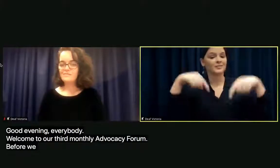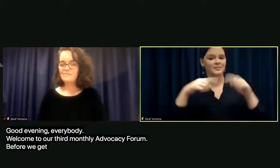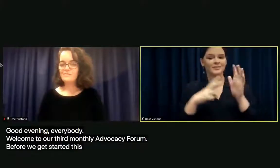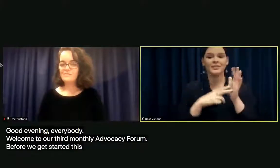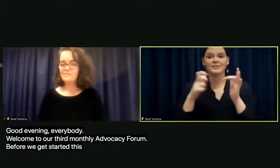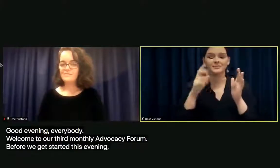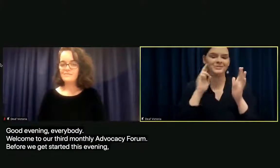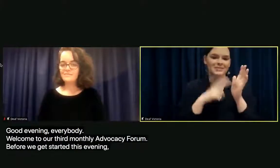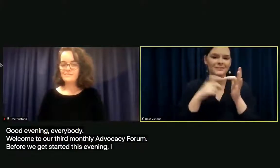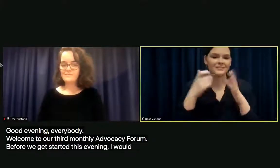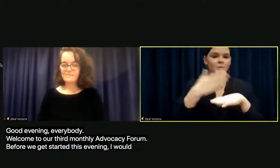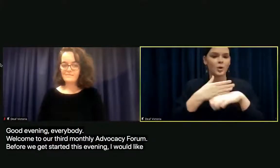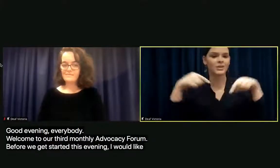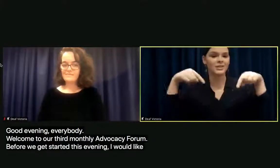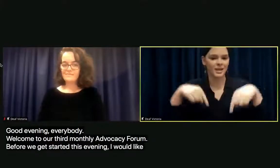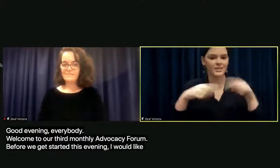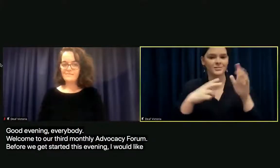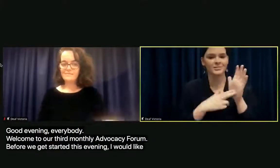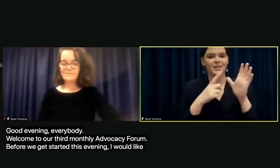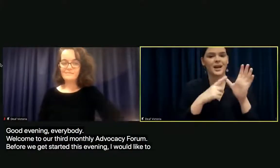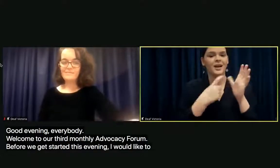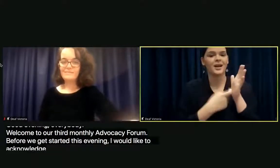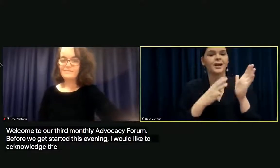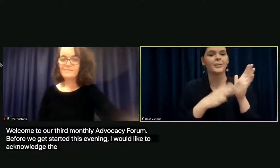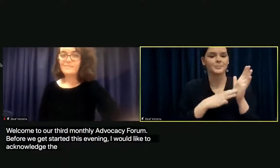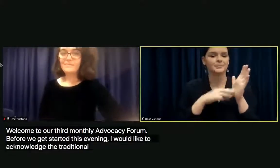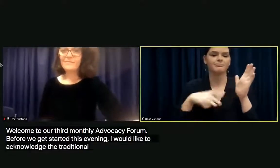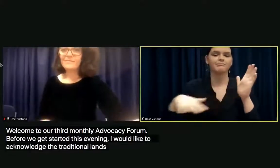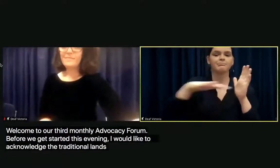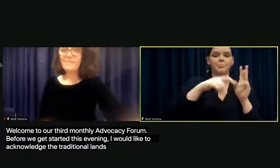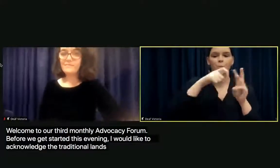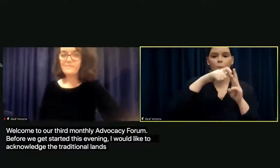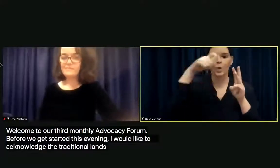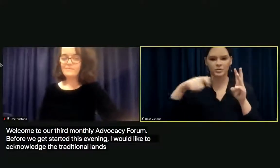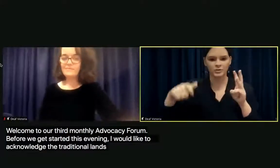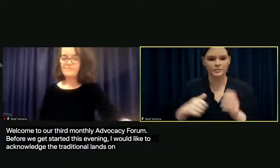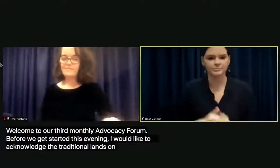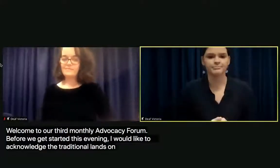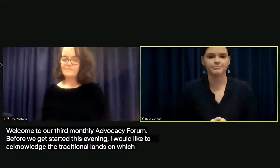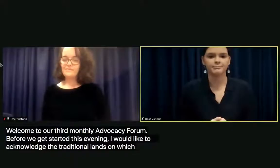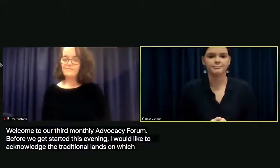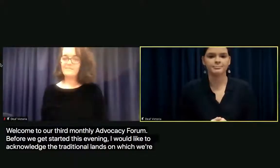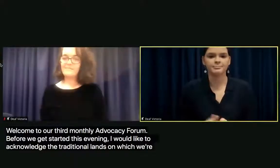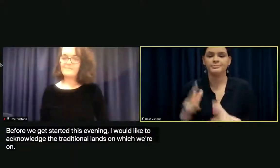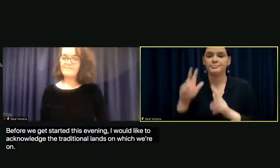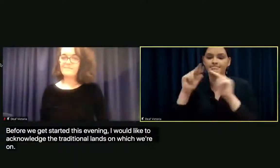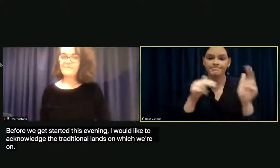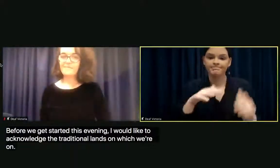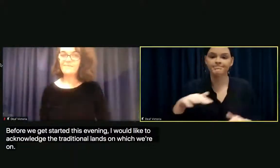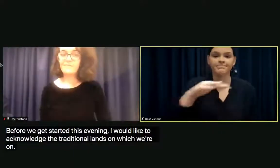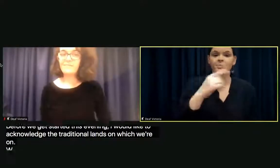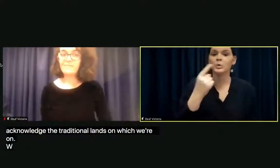lands on which we're on. We're Deaf Victoria Works here on Naam, within the Wurundjeri country.